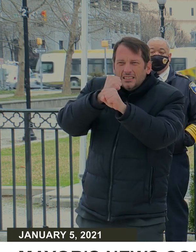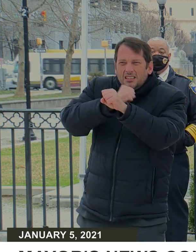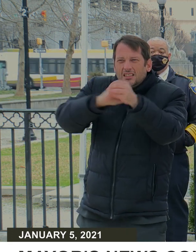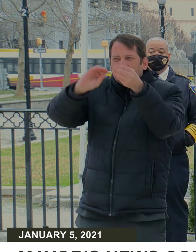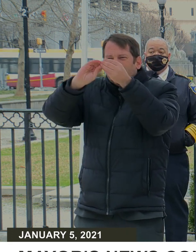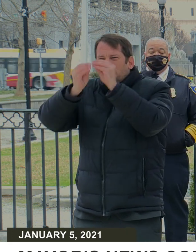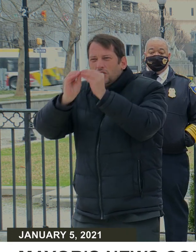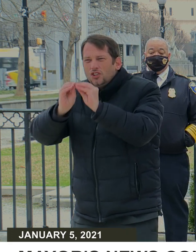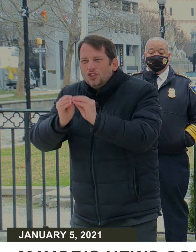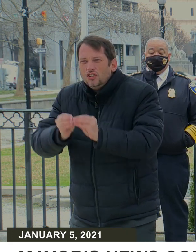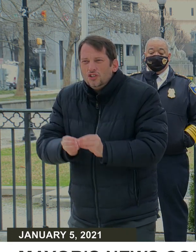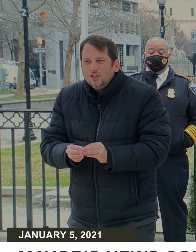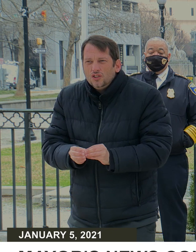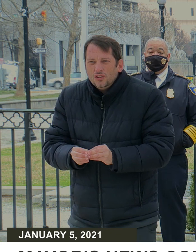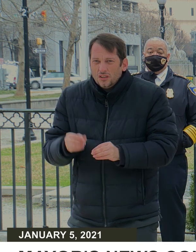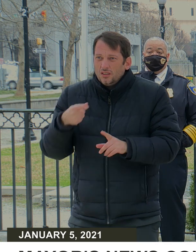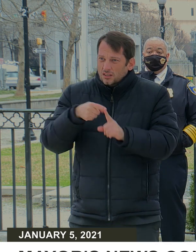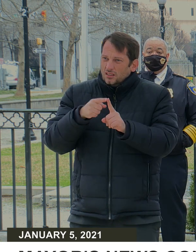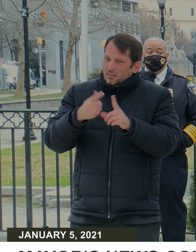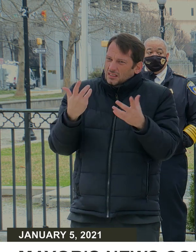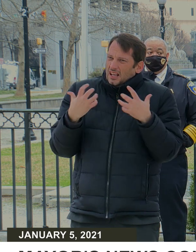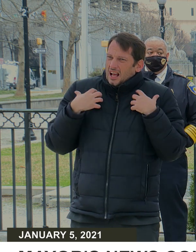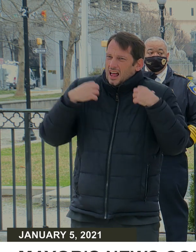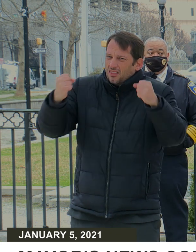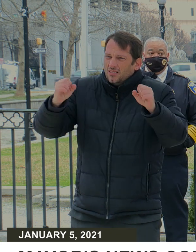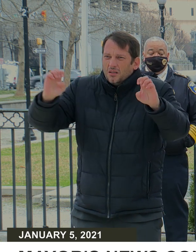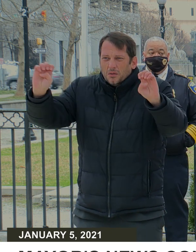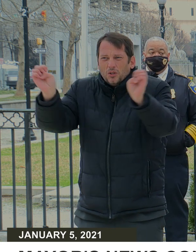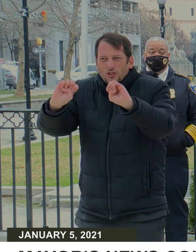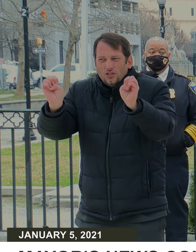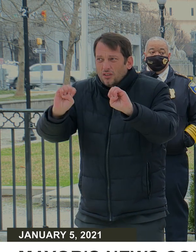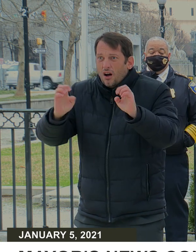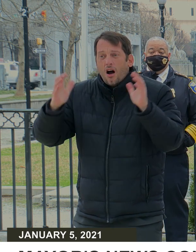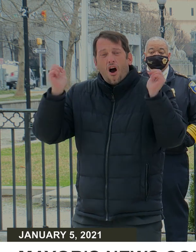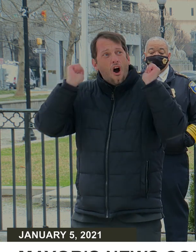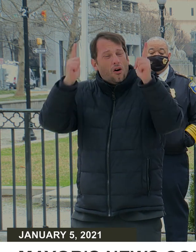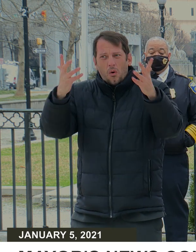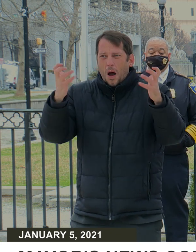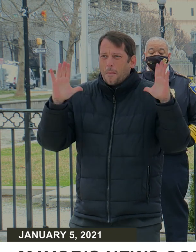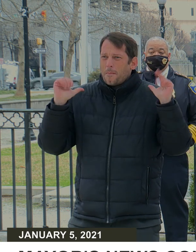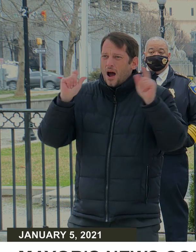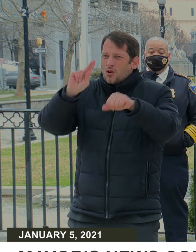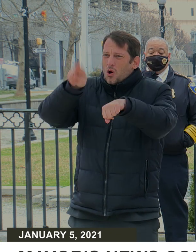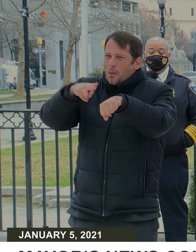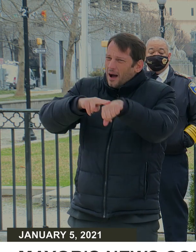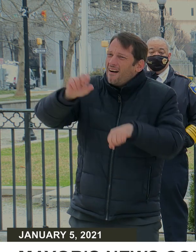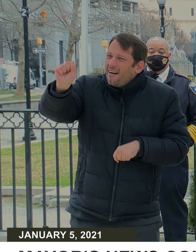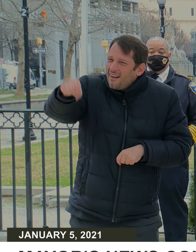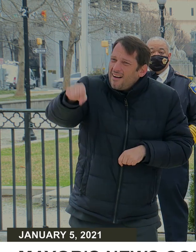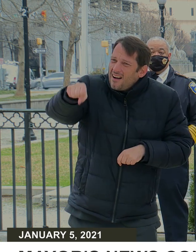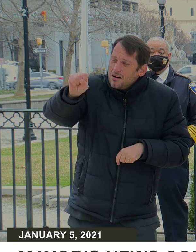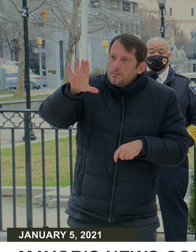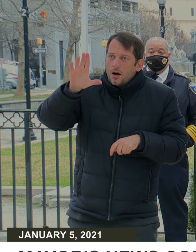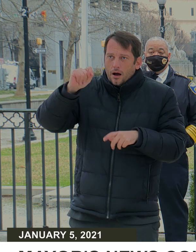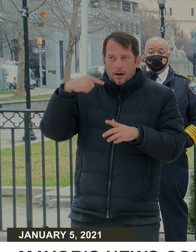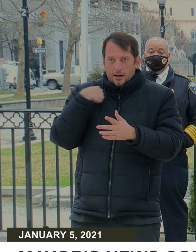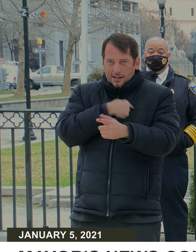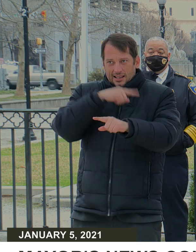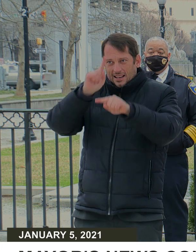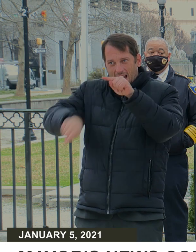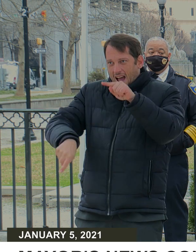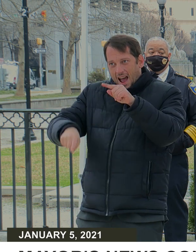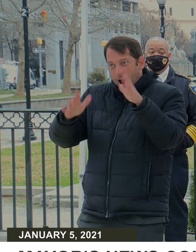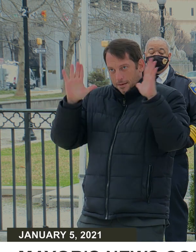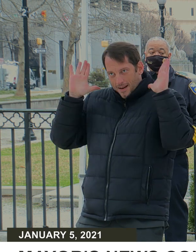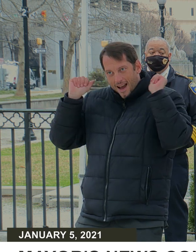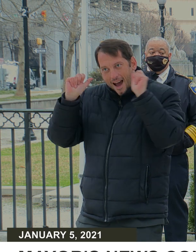emergency. Everybody wants to. Everybody wants to go back to normal. But we're not going to get to that point until, look at us versus